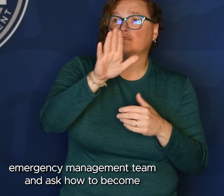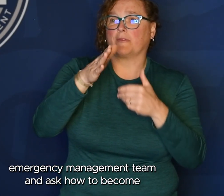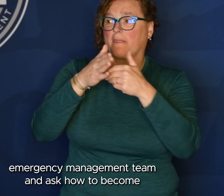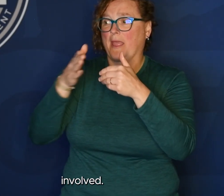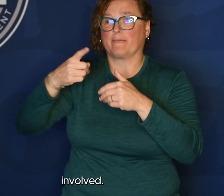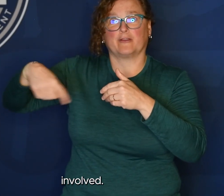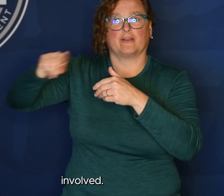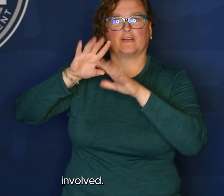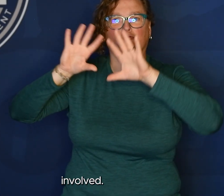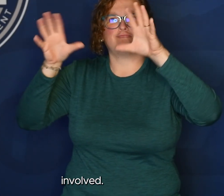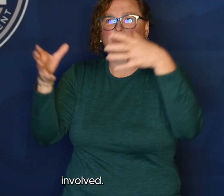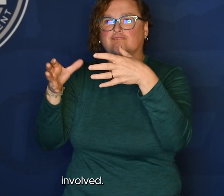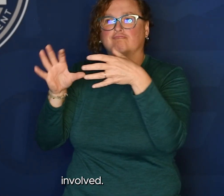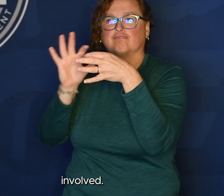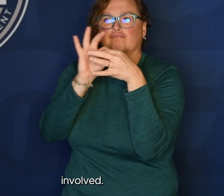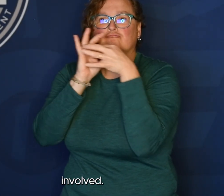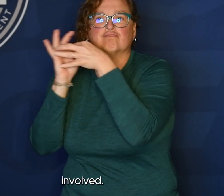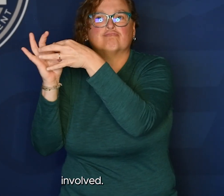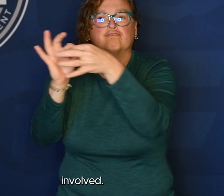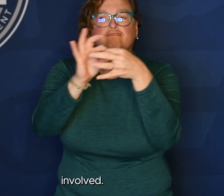become involved.